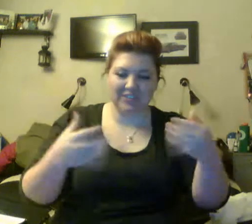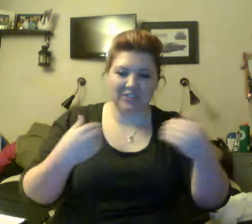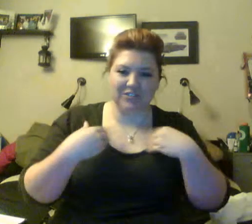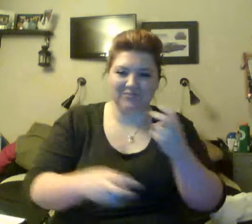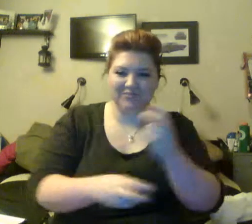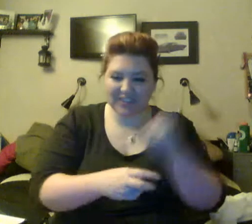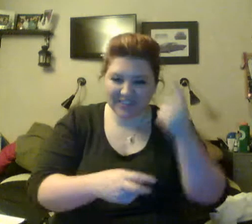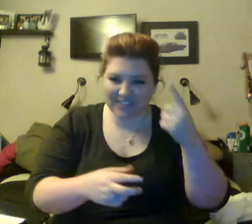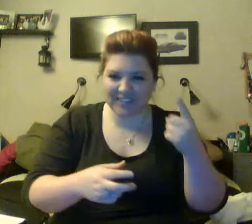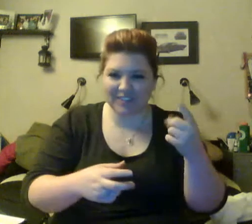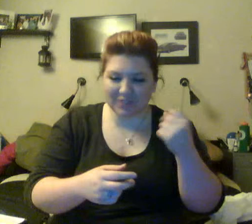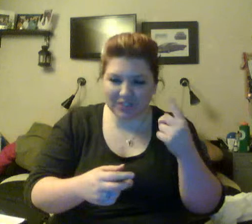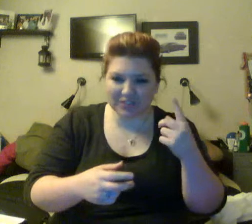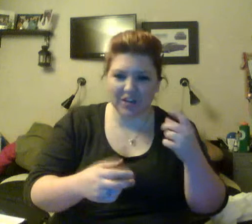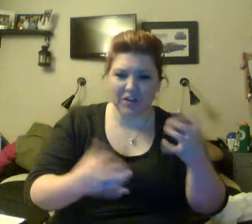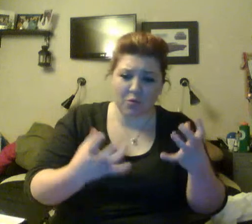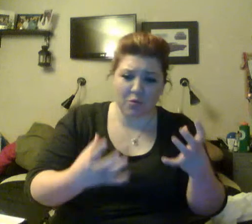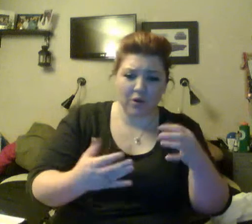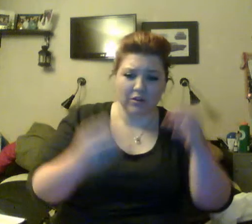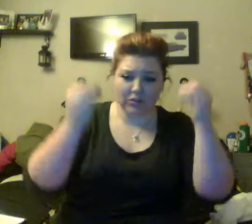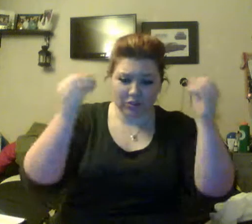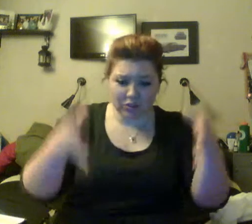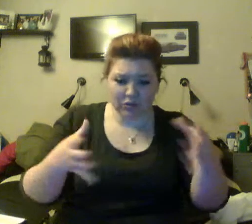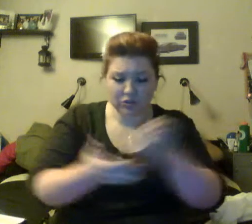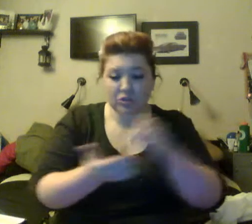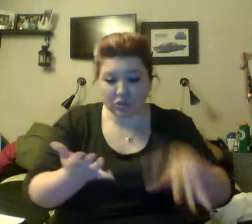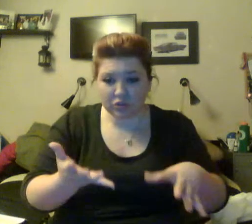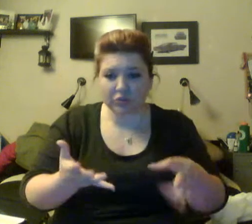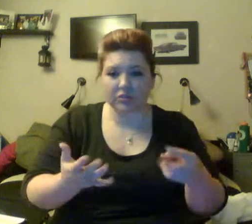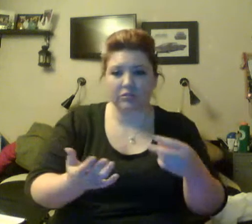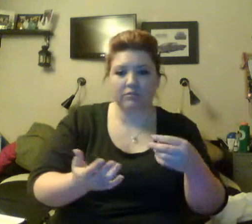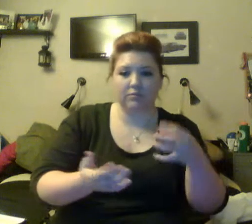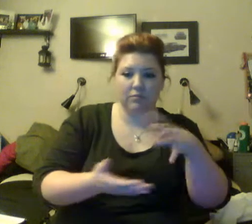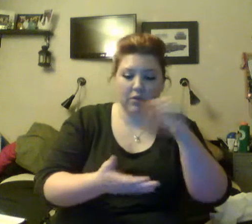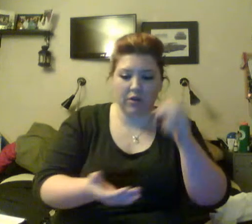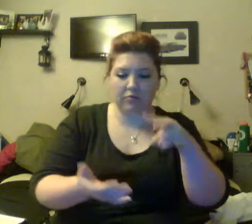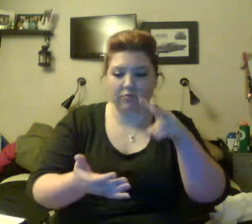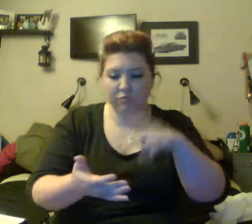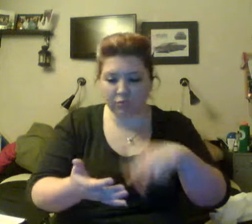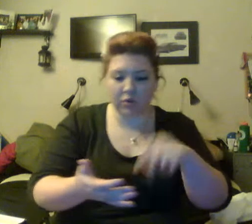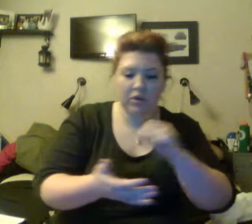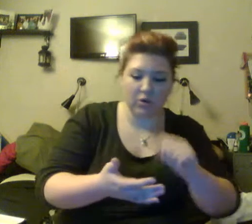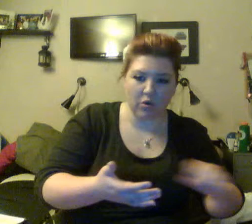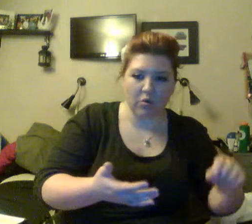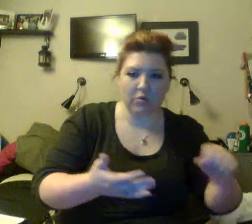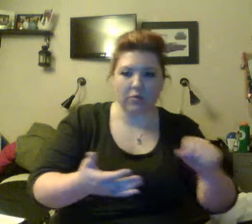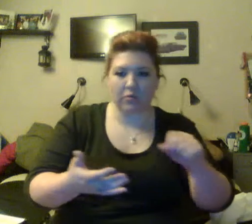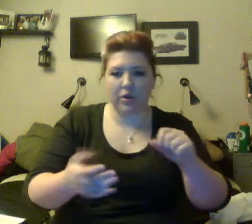want your students to read, but you end up kind of giving them a mixed bag of reading assignments that don't have any real coherence